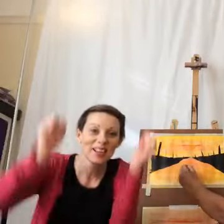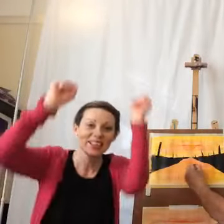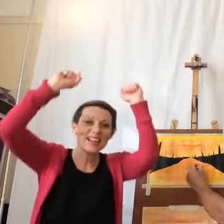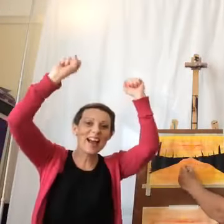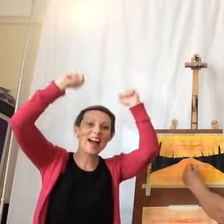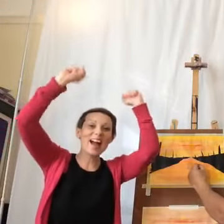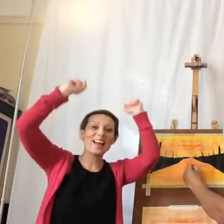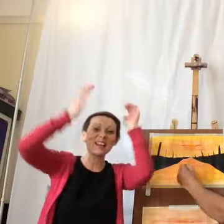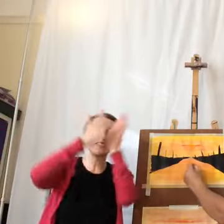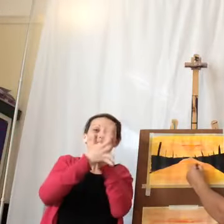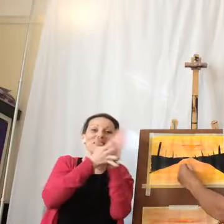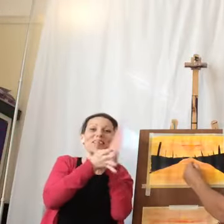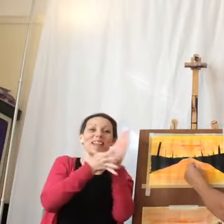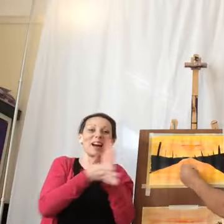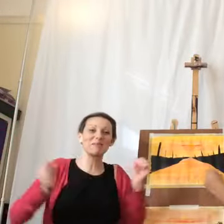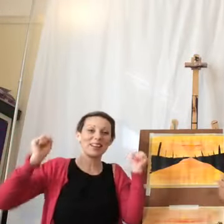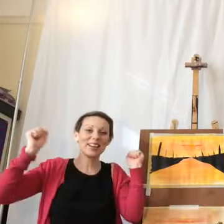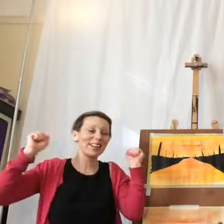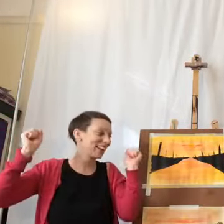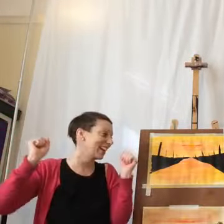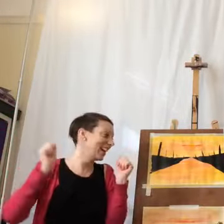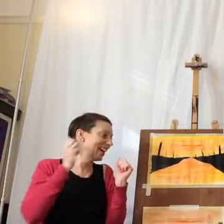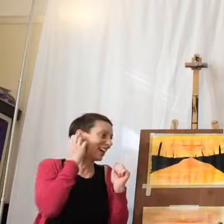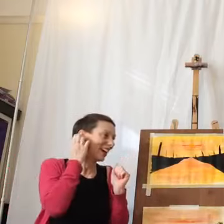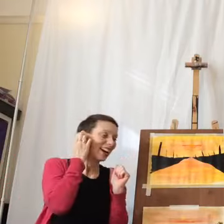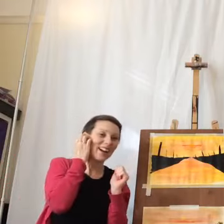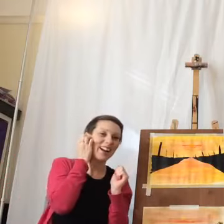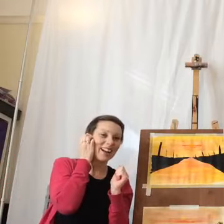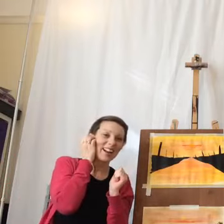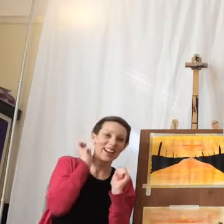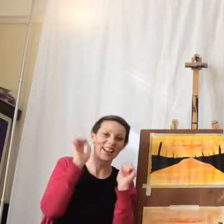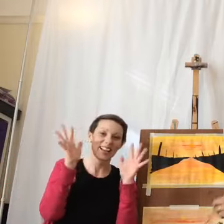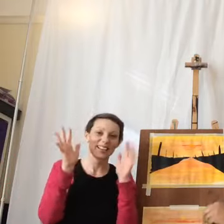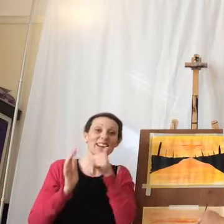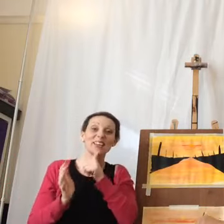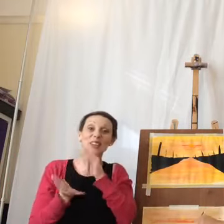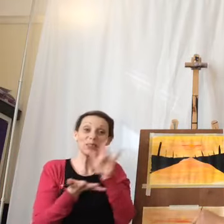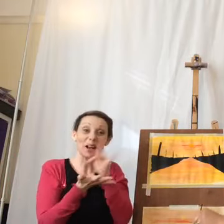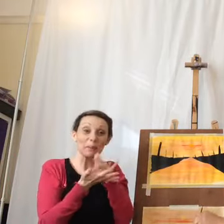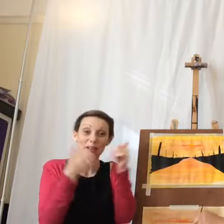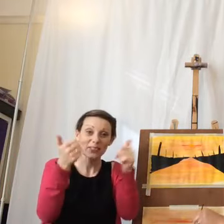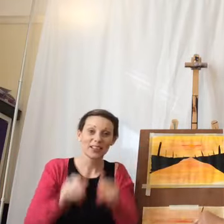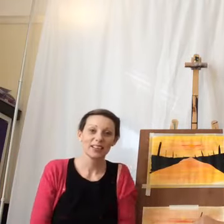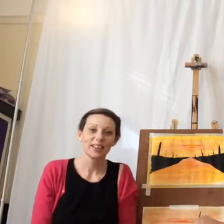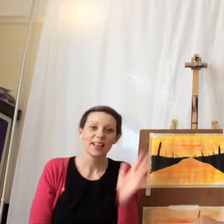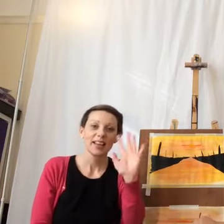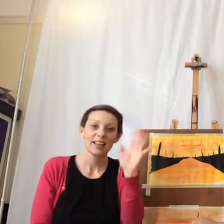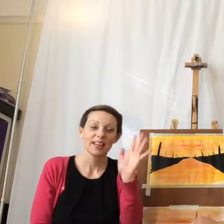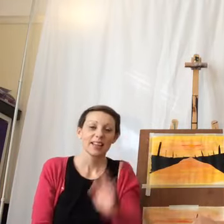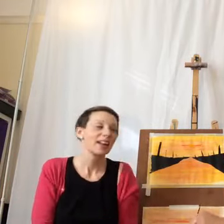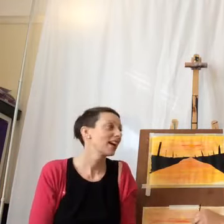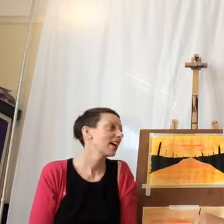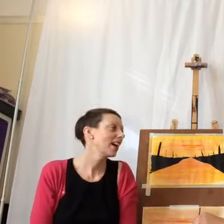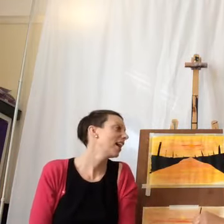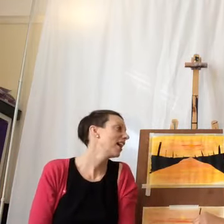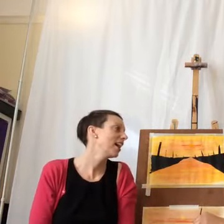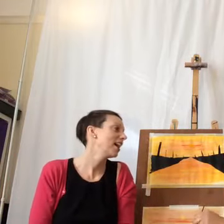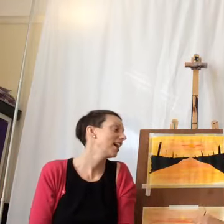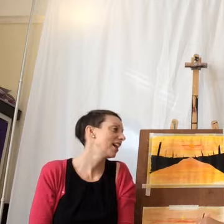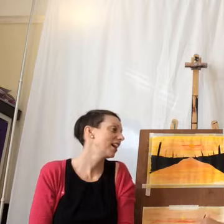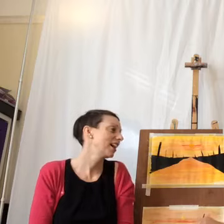results. Yay! That makes me really happy. That's another thing, you can use an iPad if you've got a paint program, and it'll probably come out